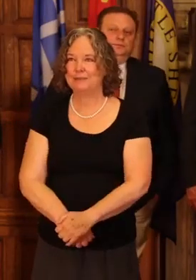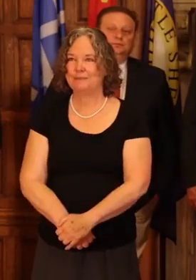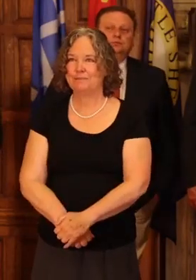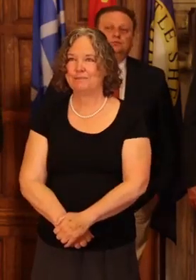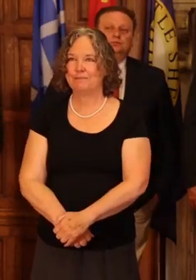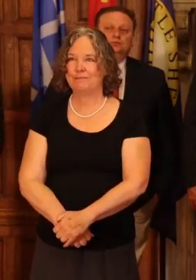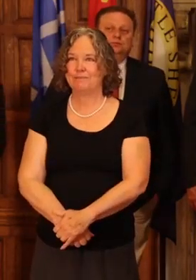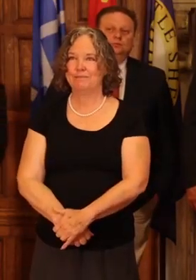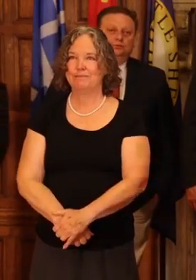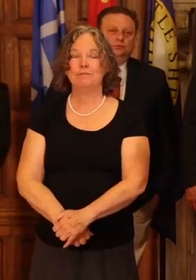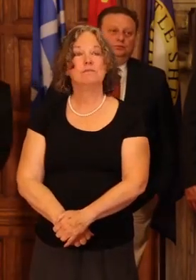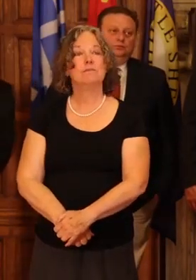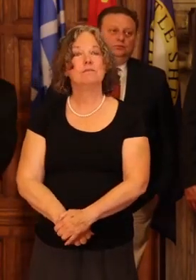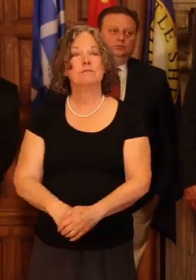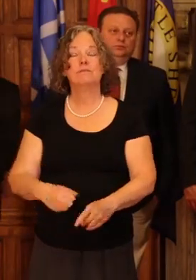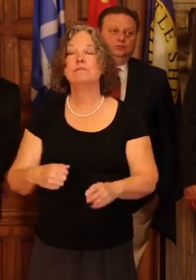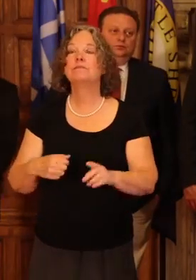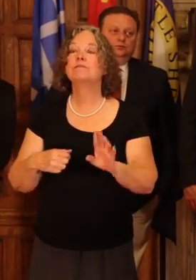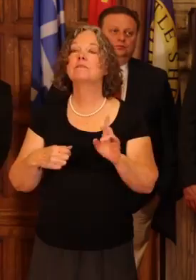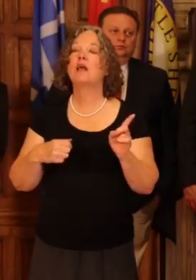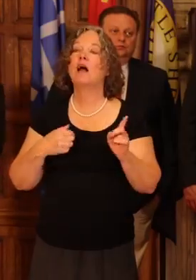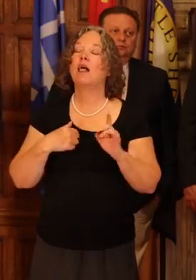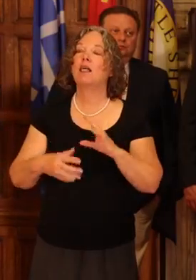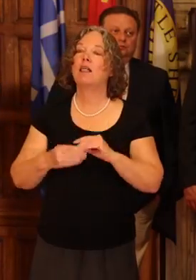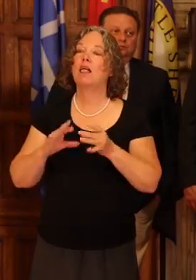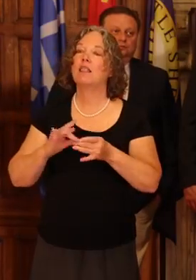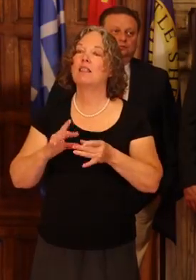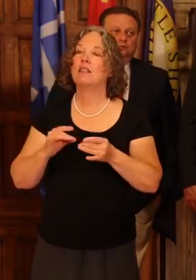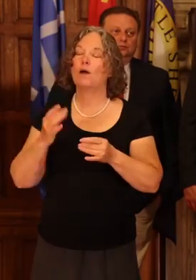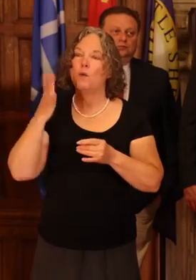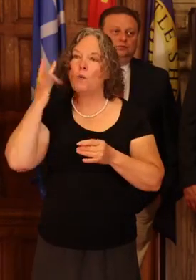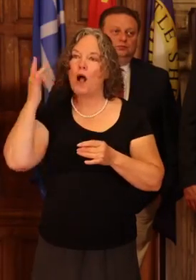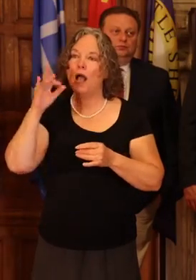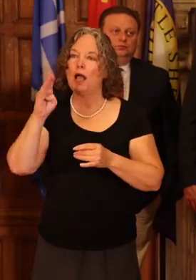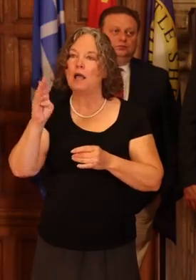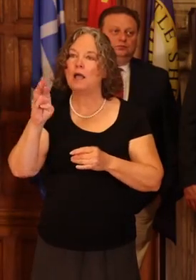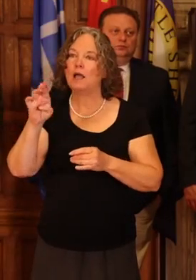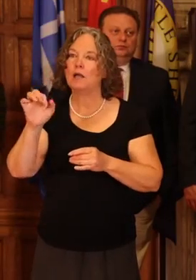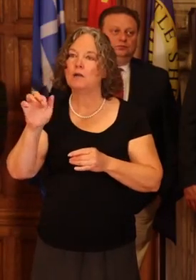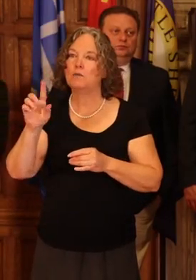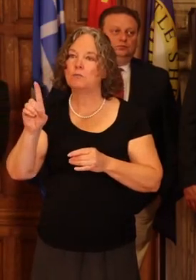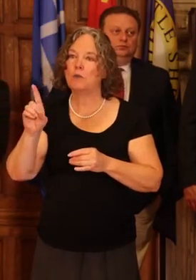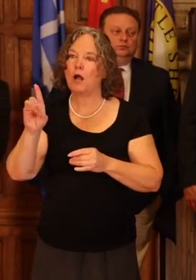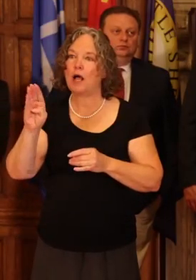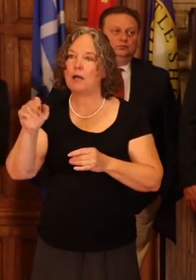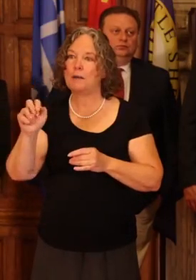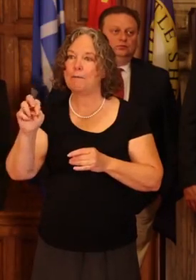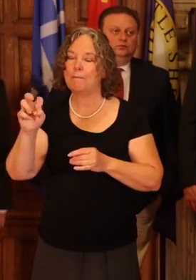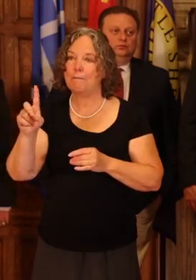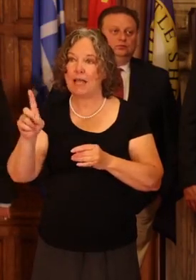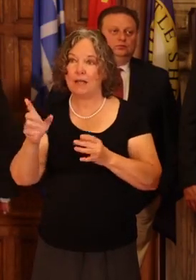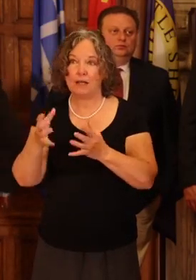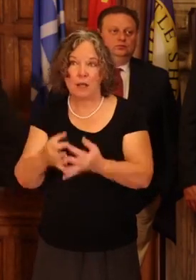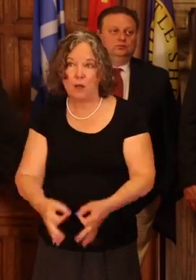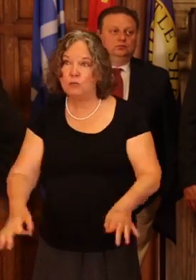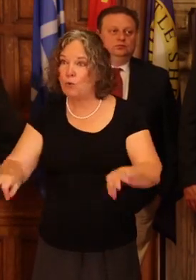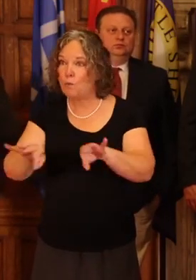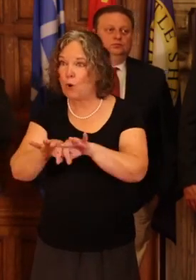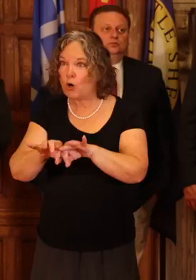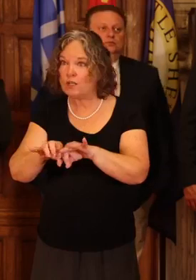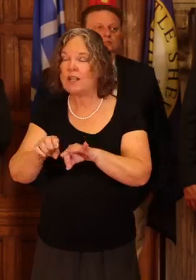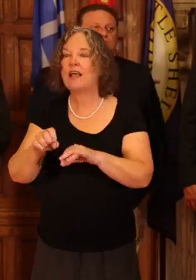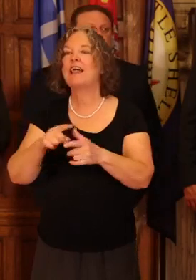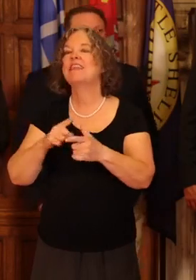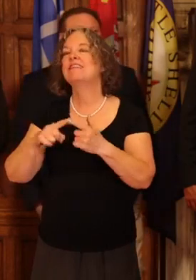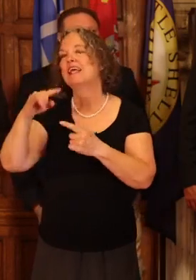Thank you so much. And I would just add, the reason broadband is so important is so that our kids can come back home